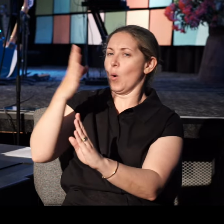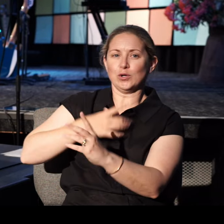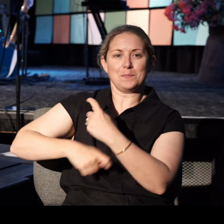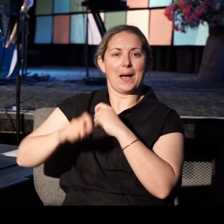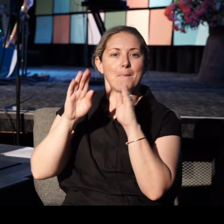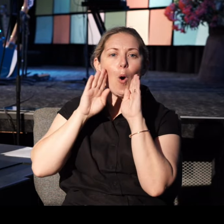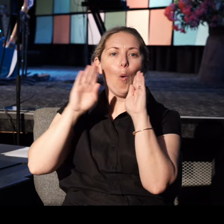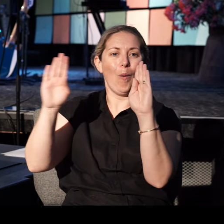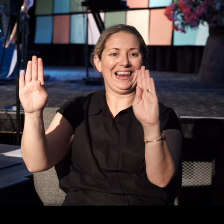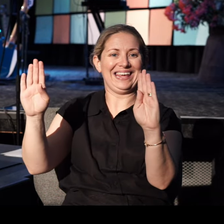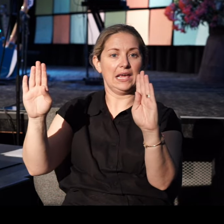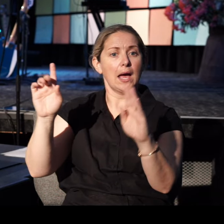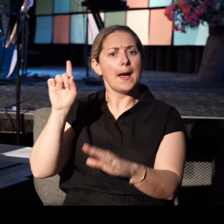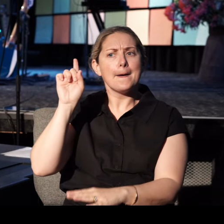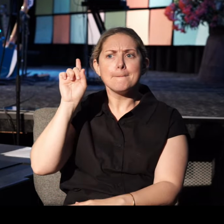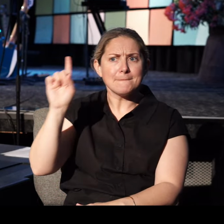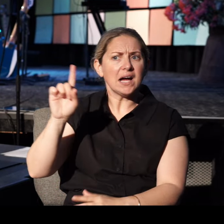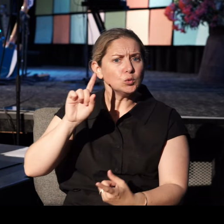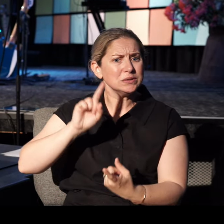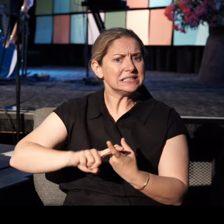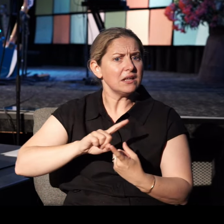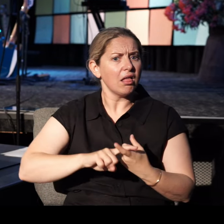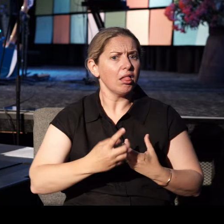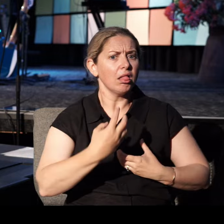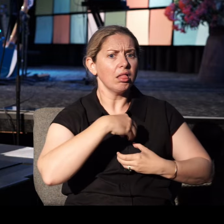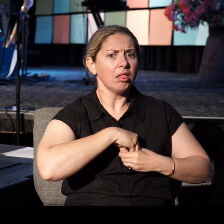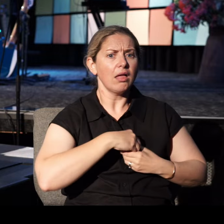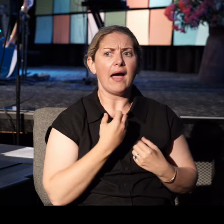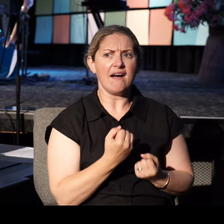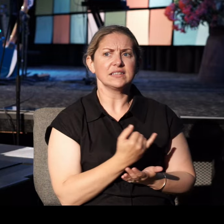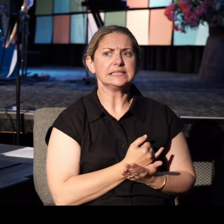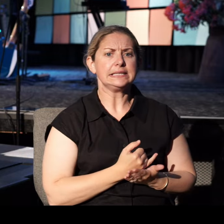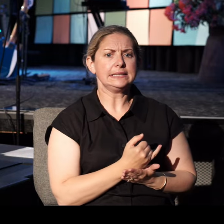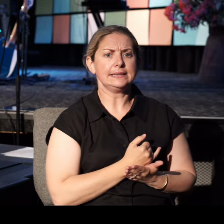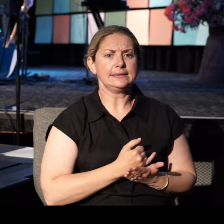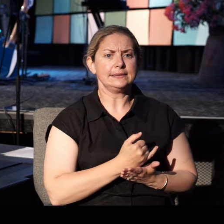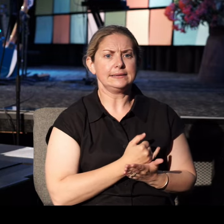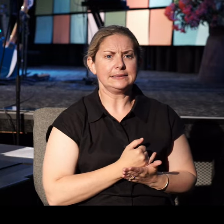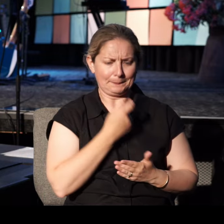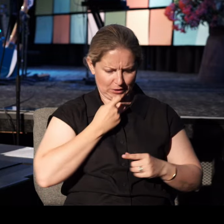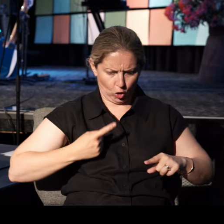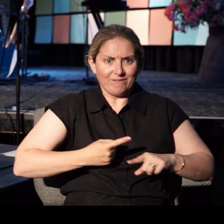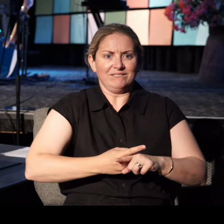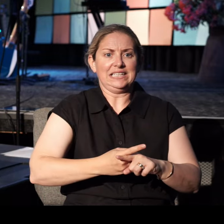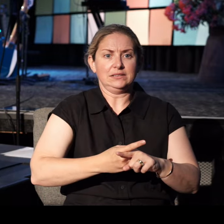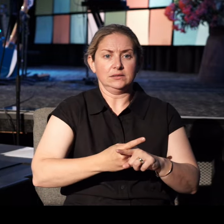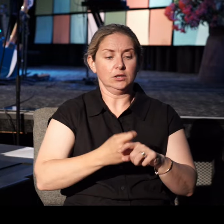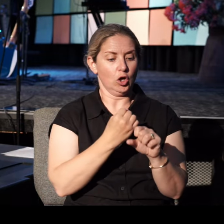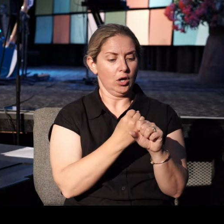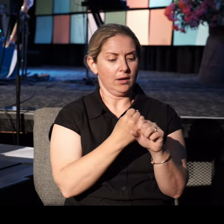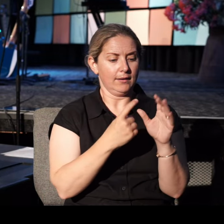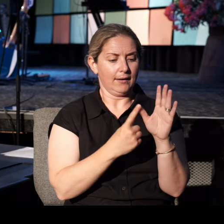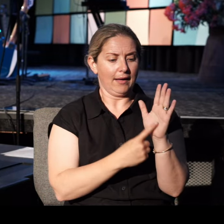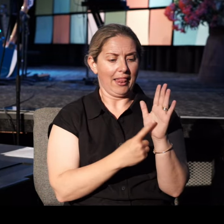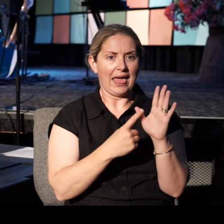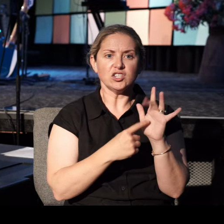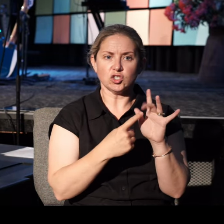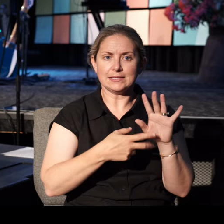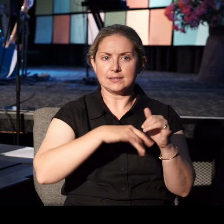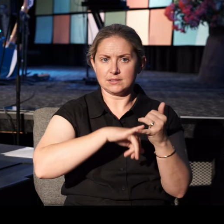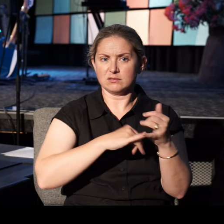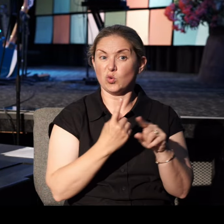sinful nature. That means those two things are in conflict with one another. The book of Galatians talks about this. Romans